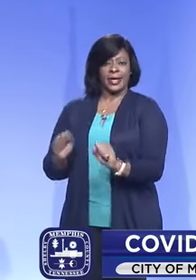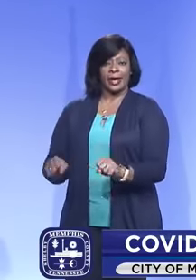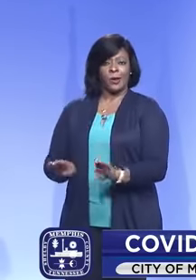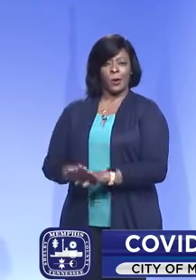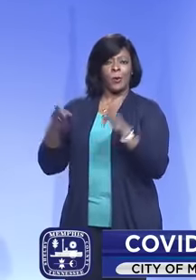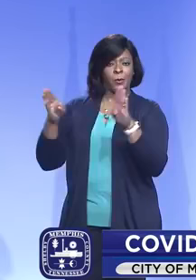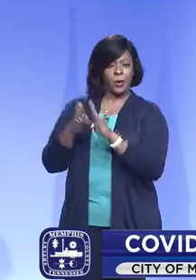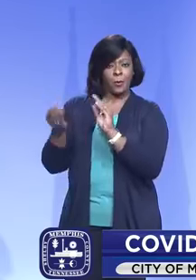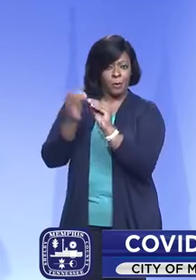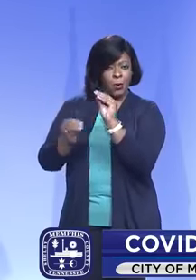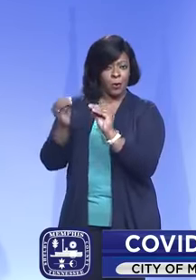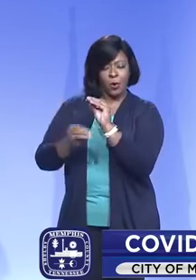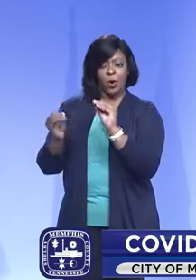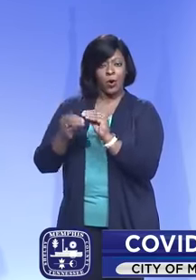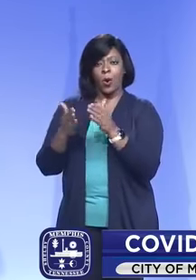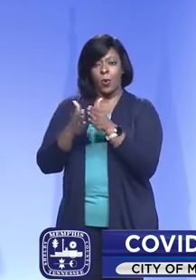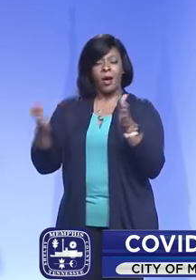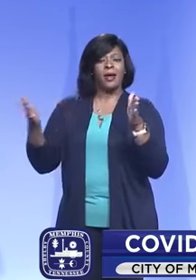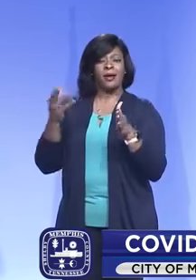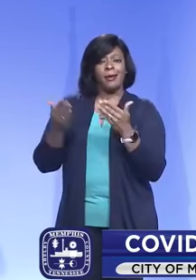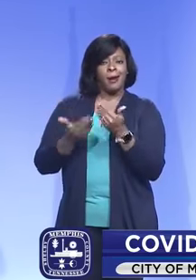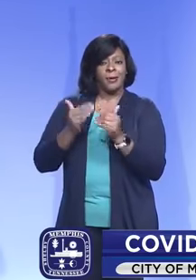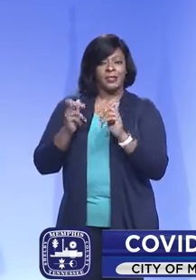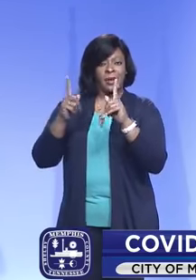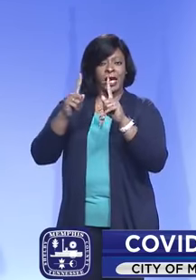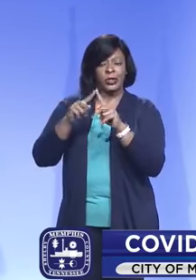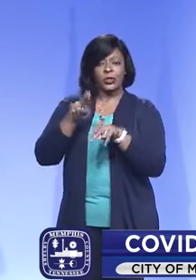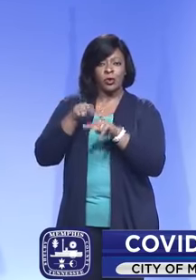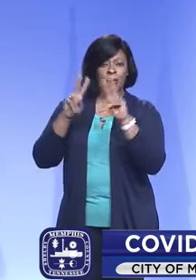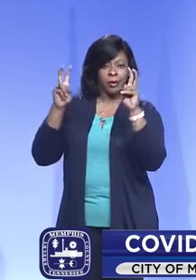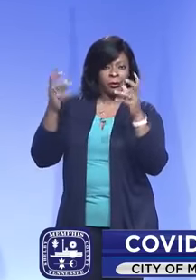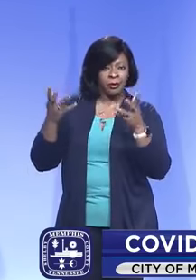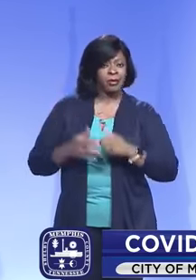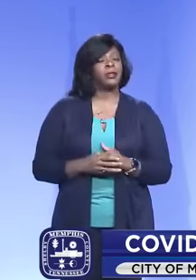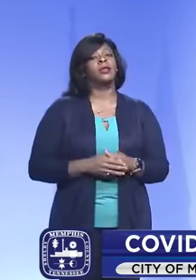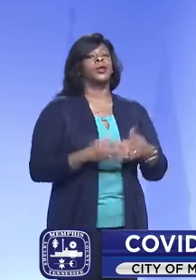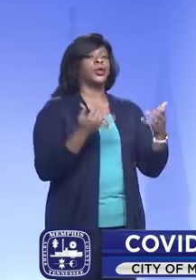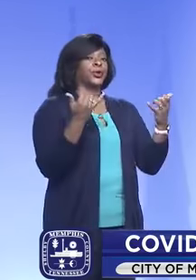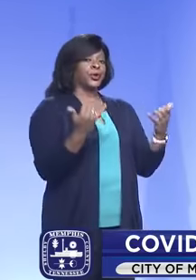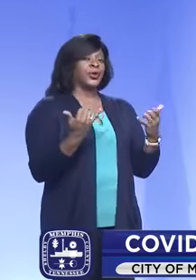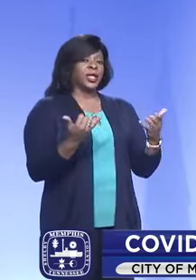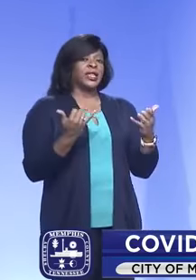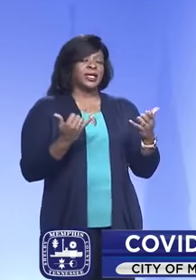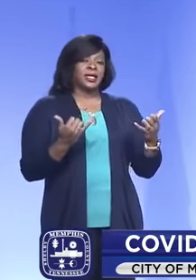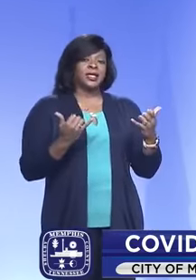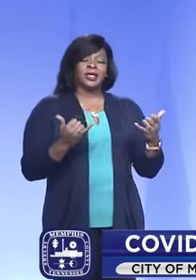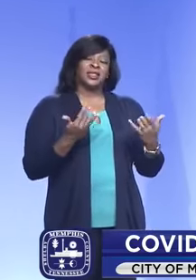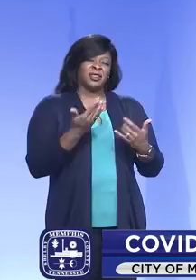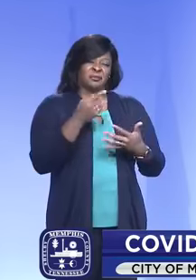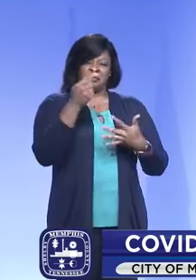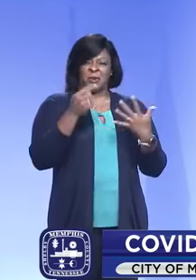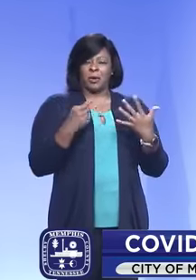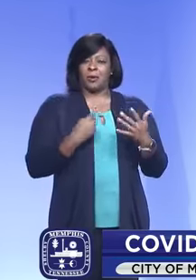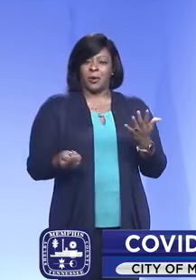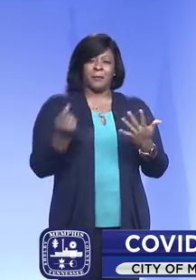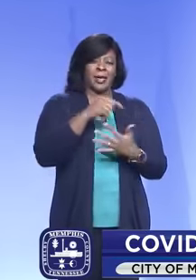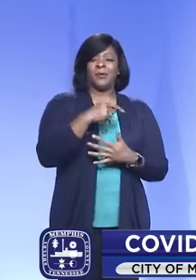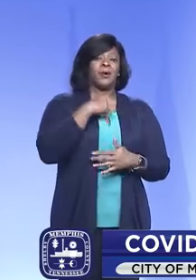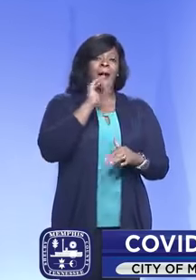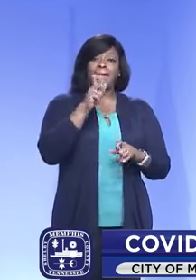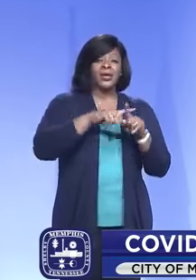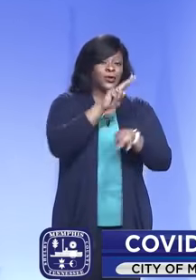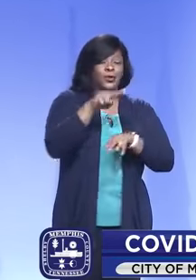open up even wider and almost back to normal? So at the current time, well, a few things. Let's just say we're not going to be